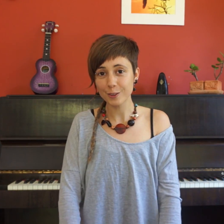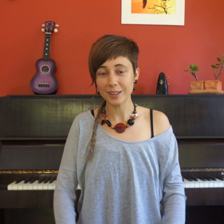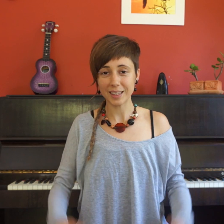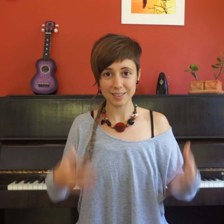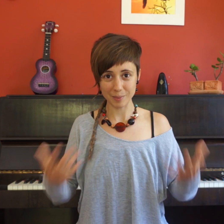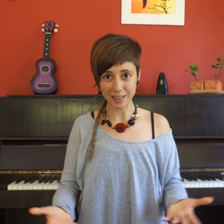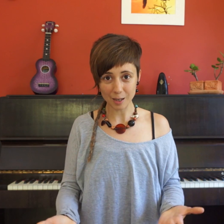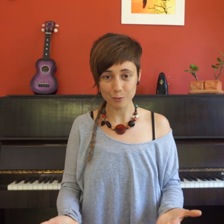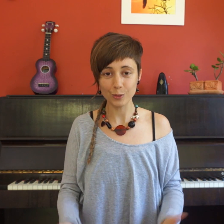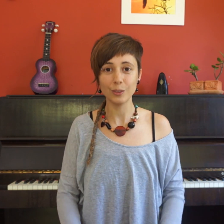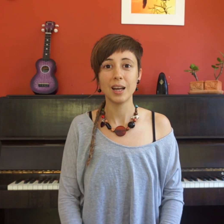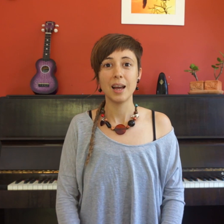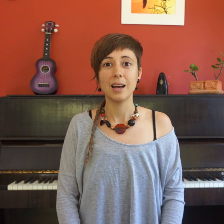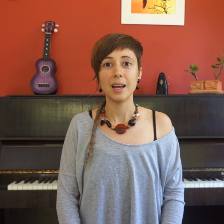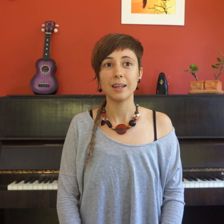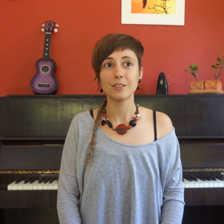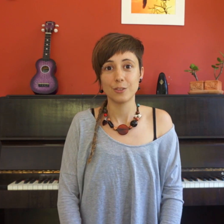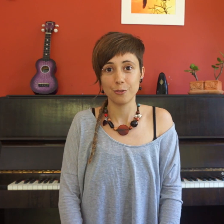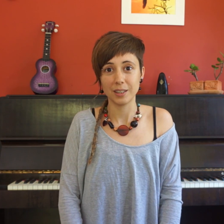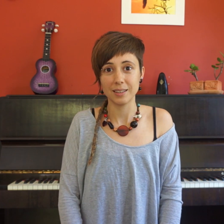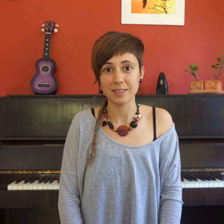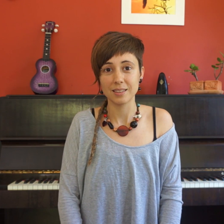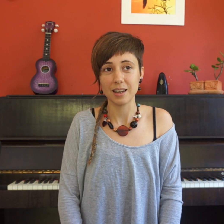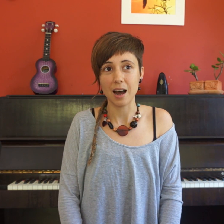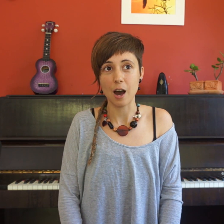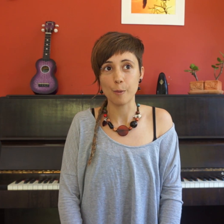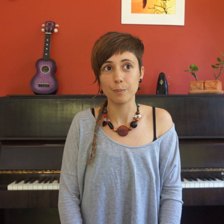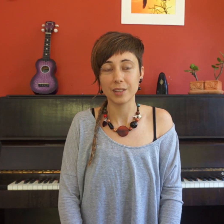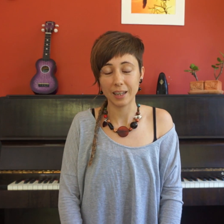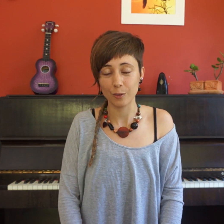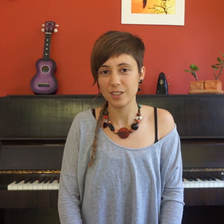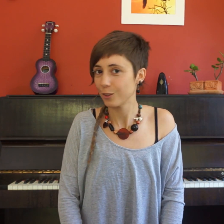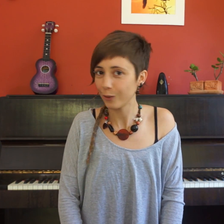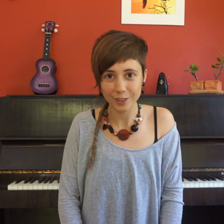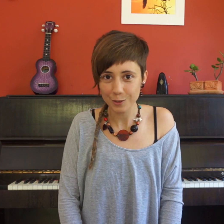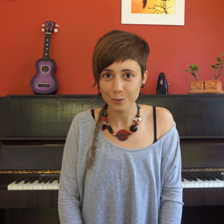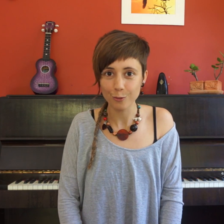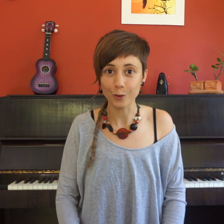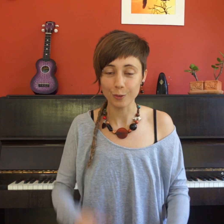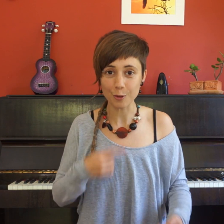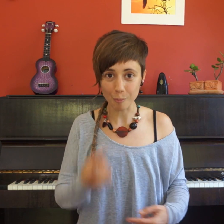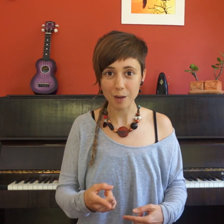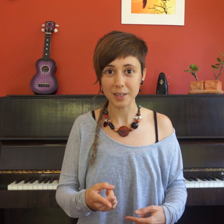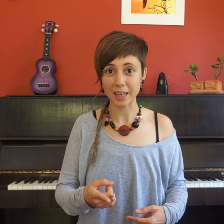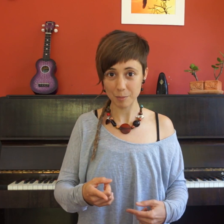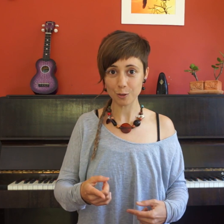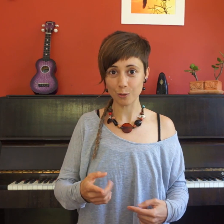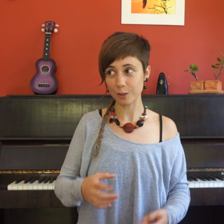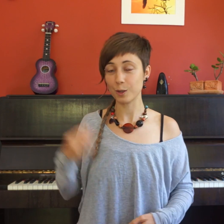and that it's been helpful. And just to finish, sign language is not only useful for you and your baby, it can be useful as well